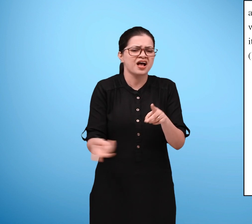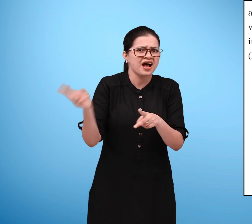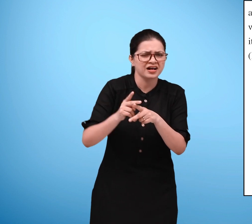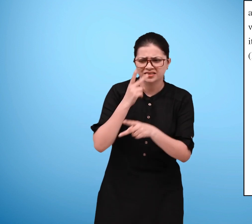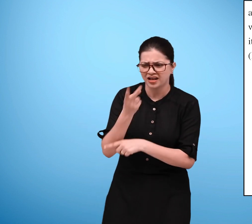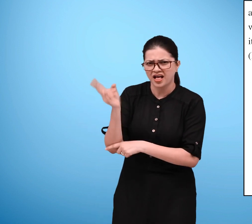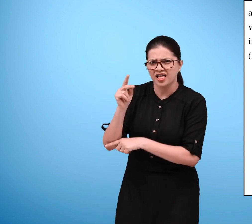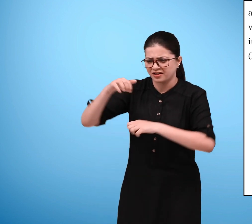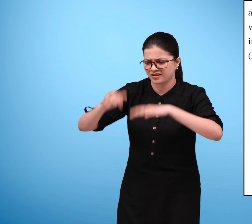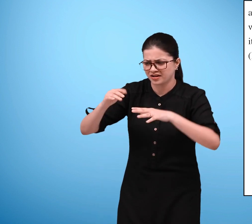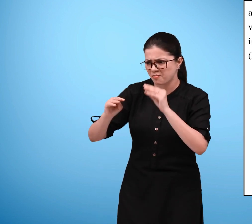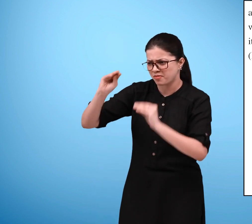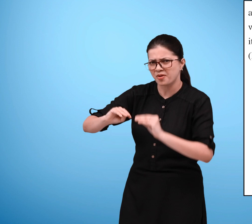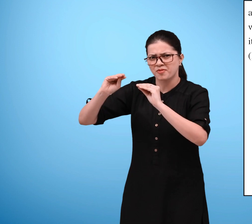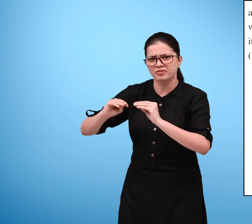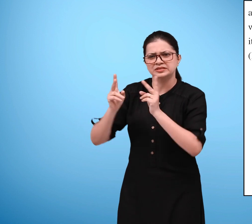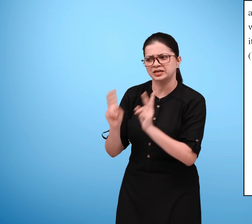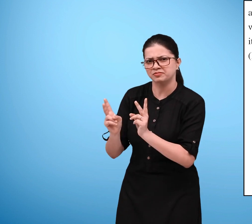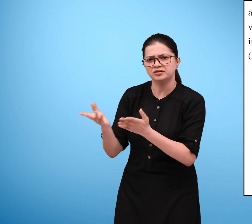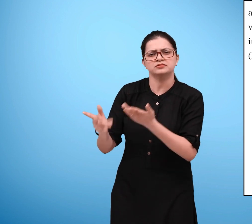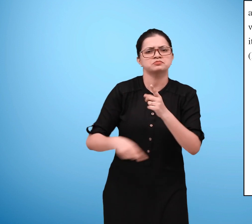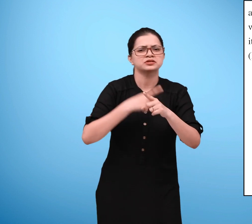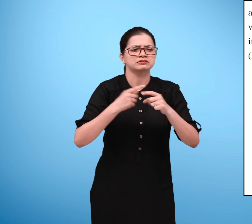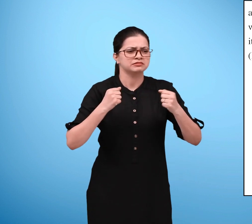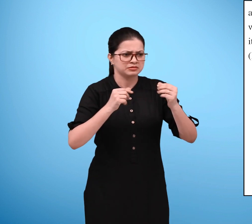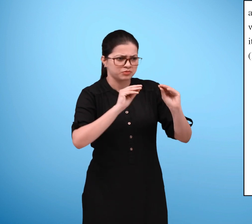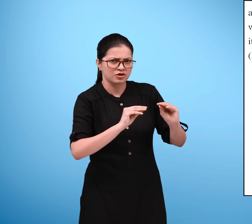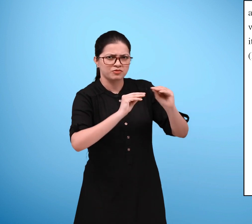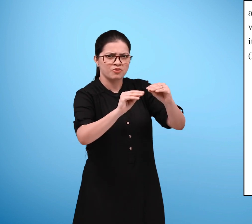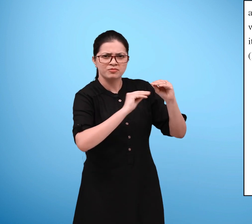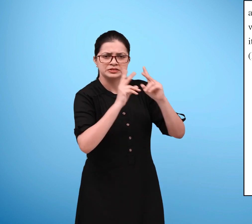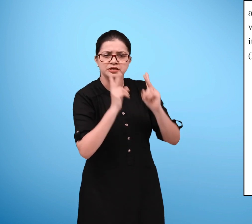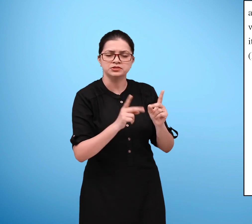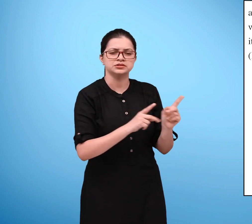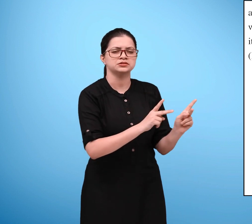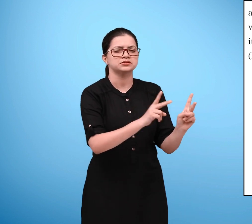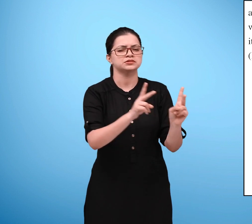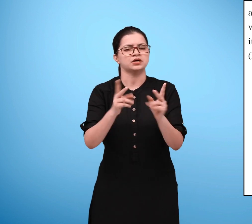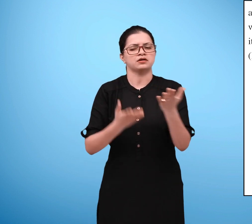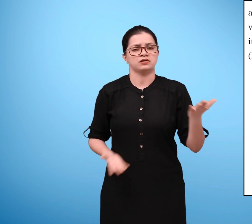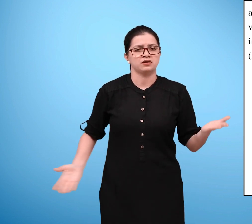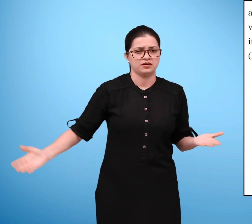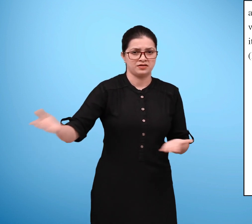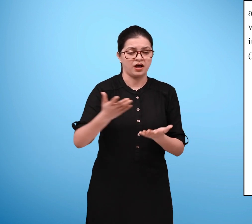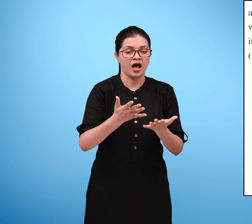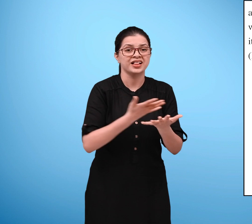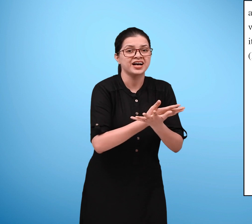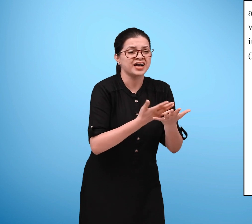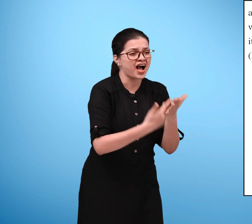Are all examples of periodic motion where an object or a part of it repeats its motion after a